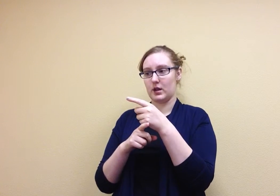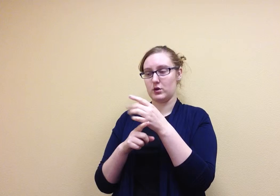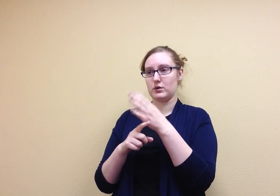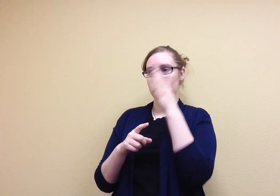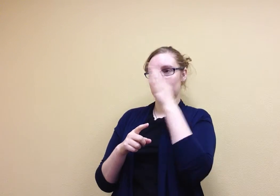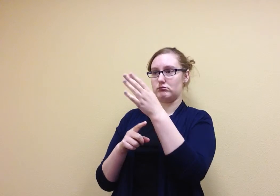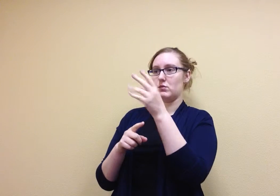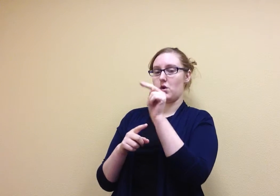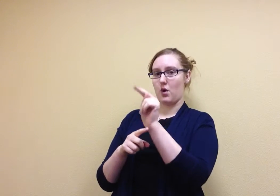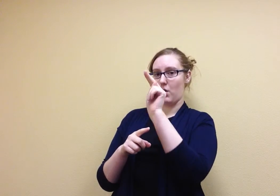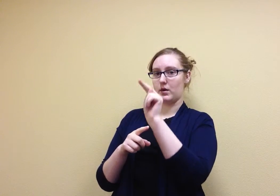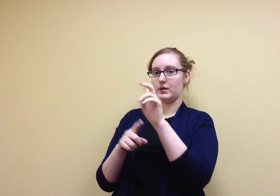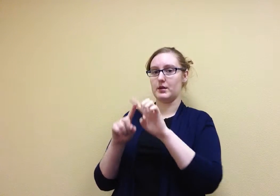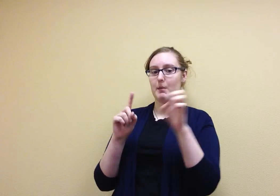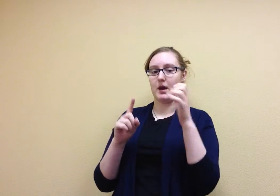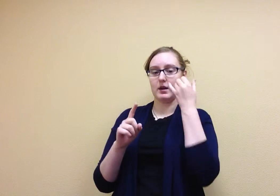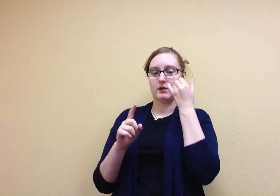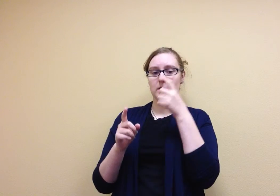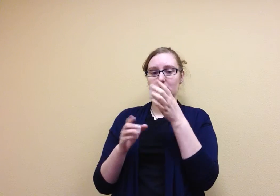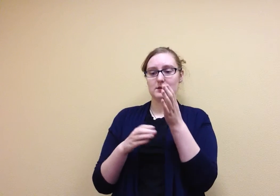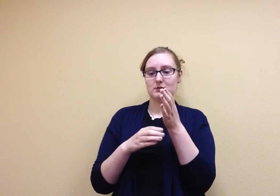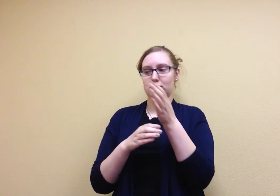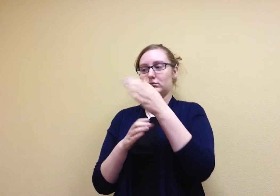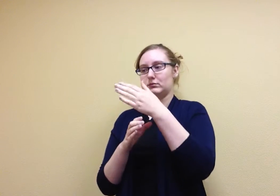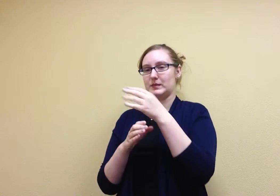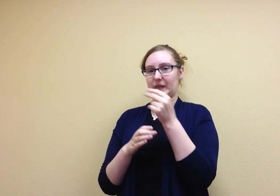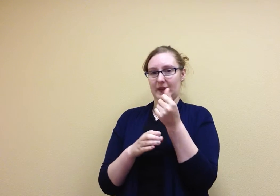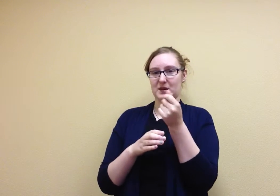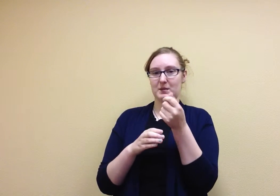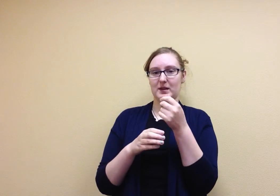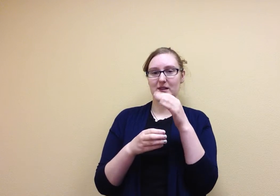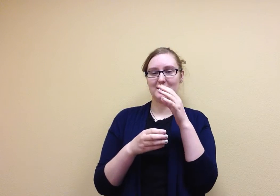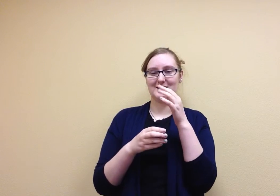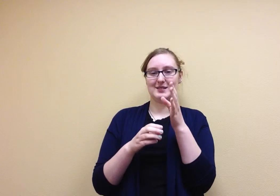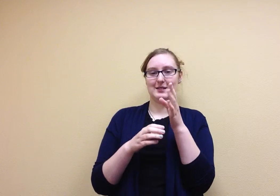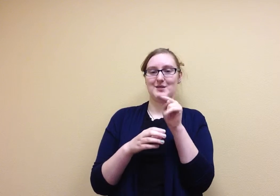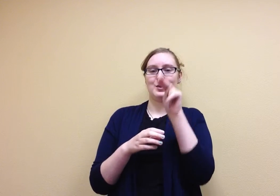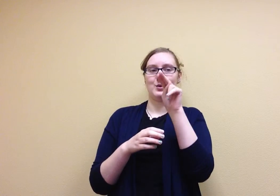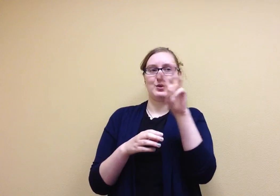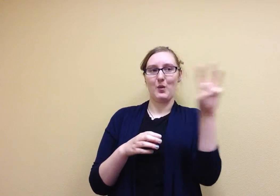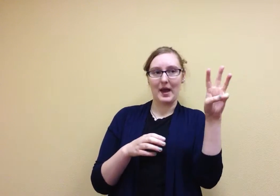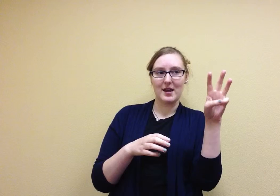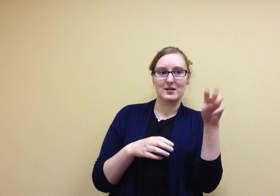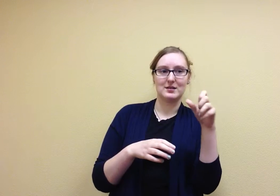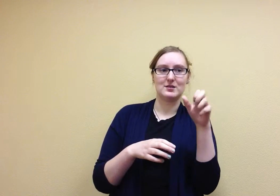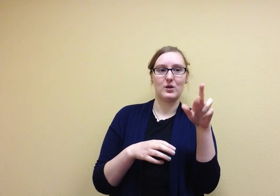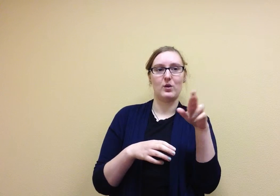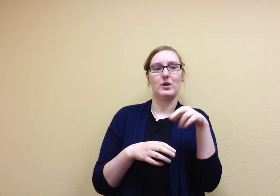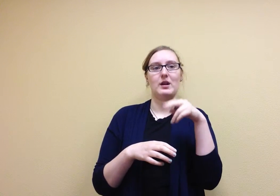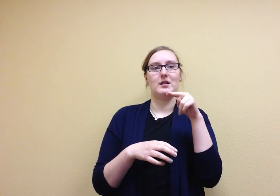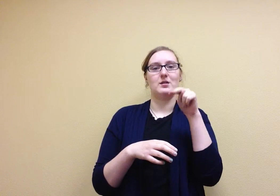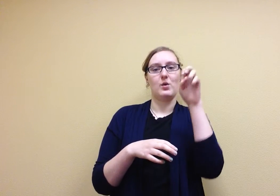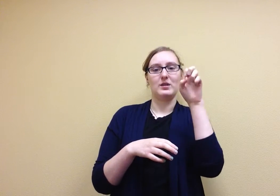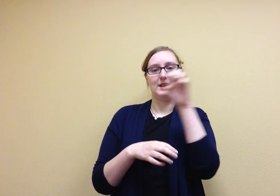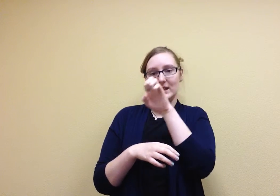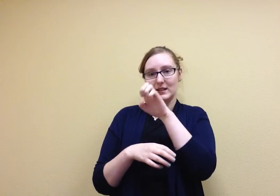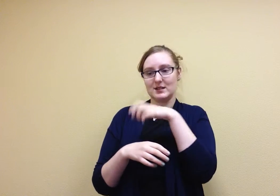it's pointing to one of those, you're either going northwest or northeast, then it will say